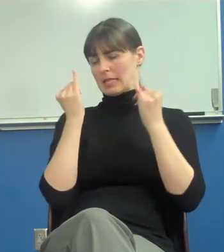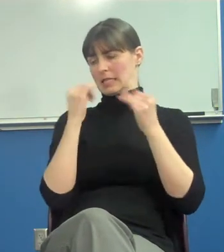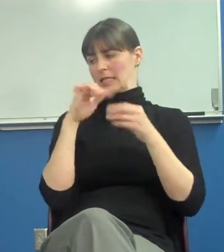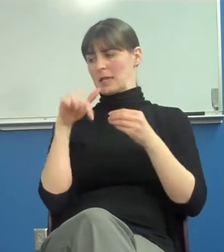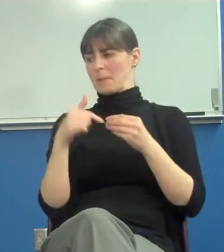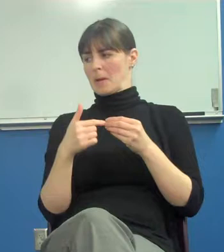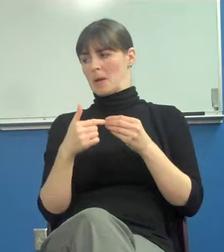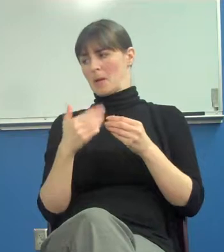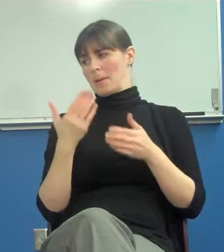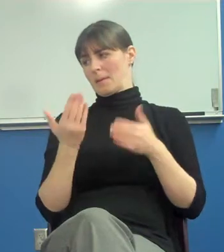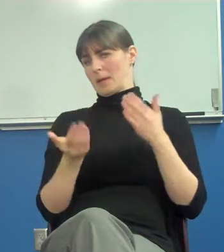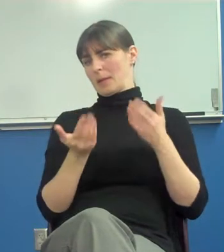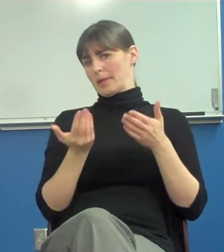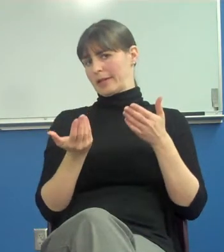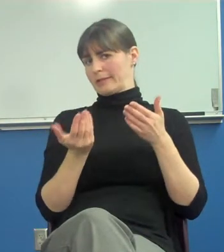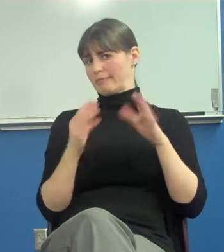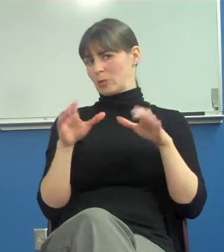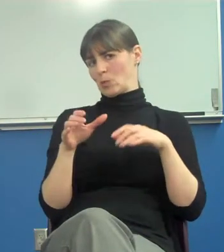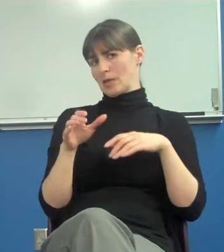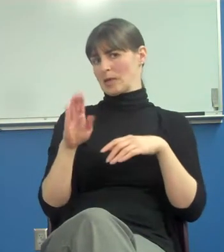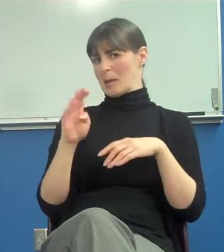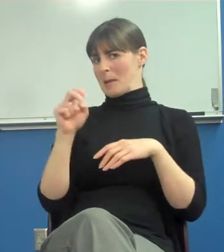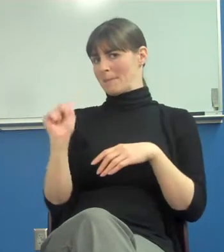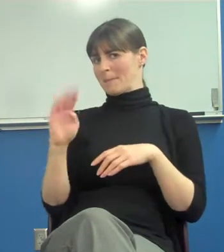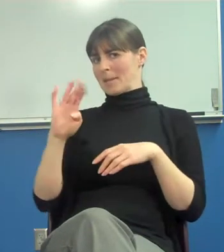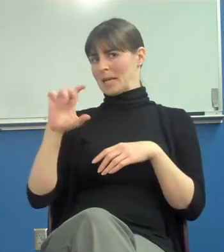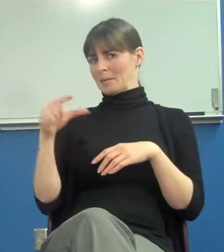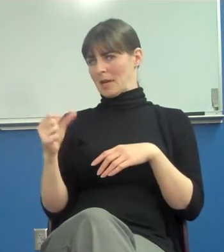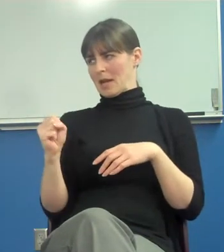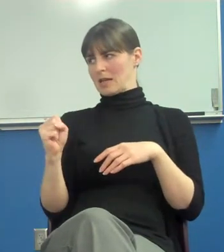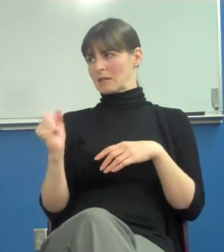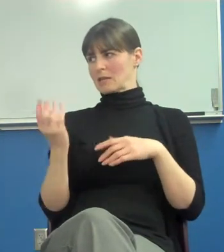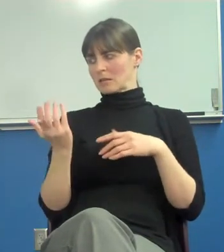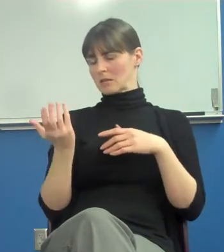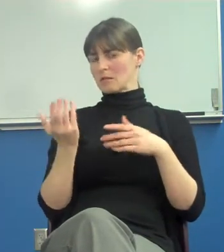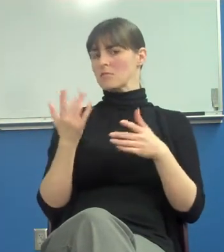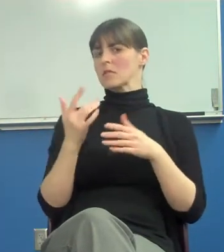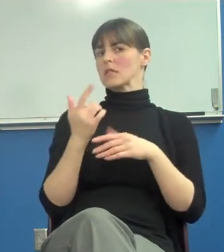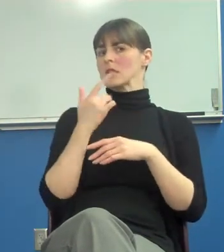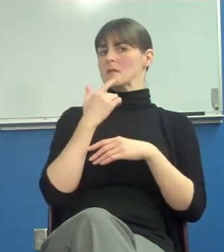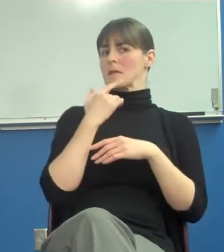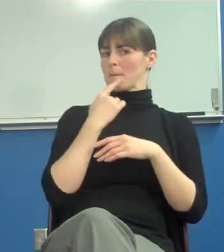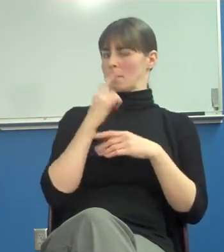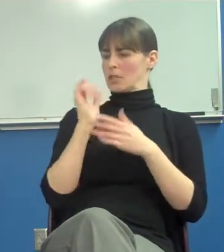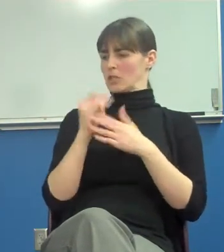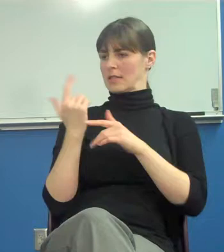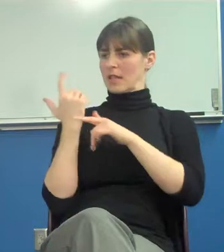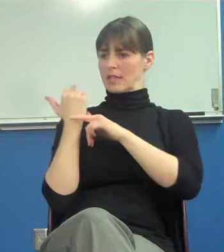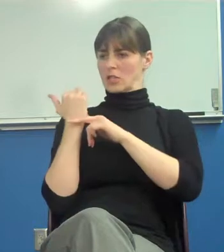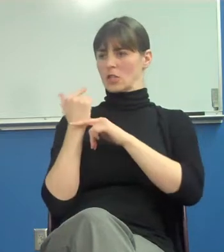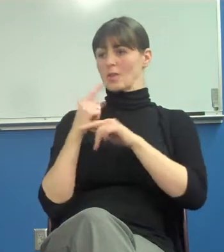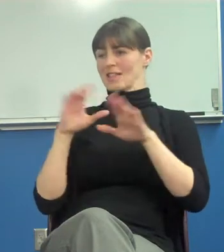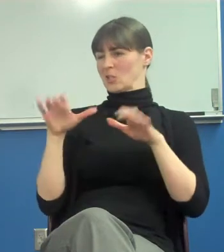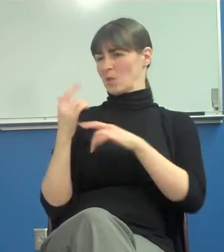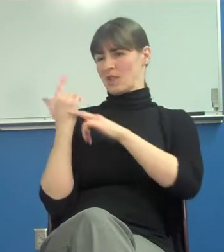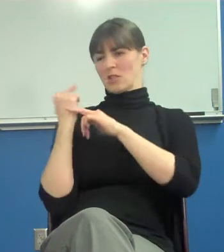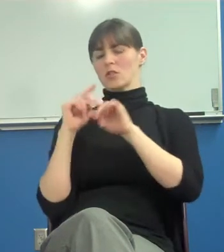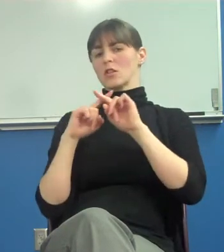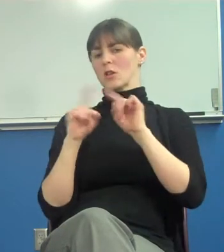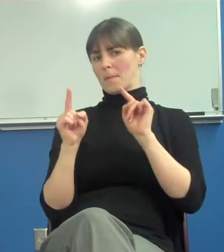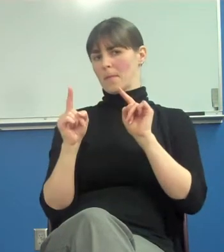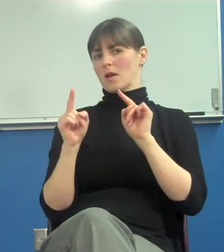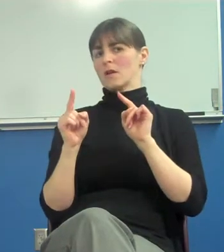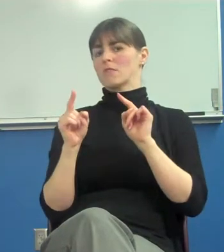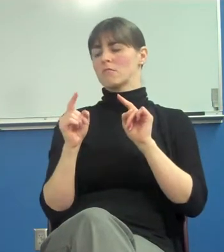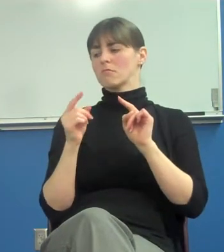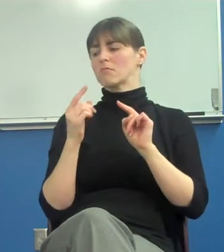like little bean bags. They mentioned that last year. They didn't actually do it last year, but they brought up doing